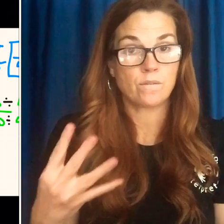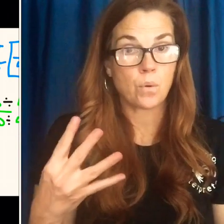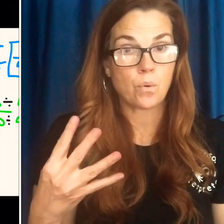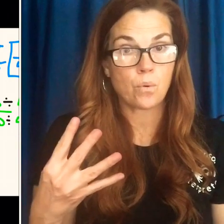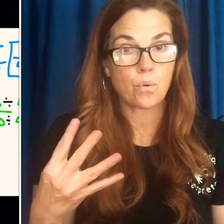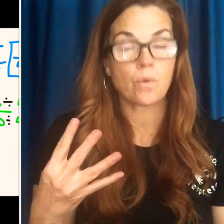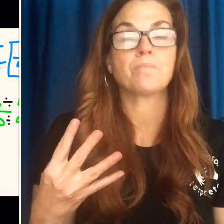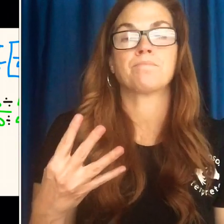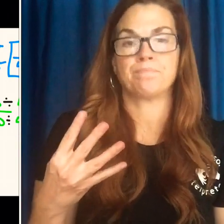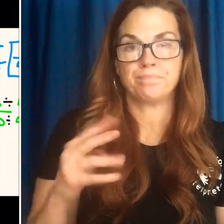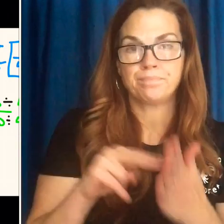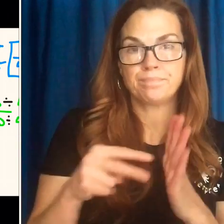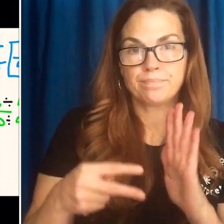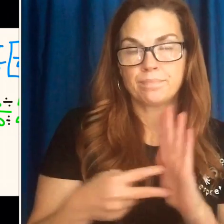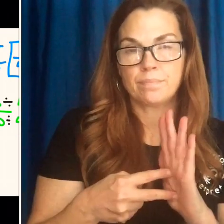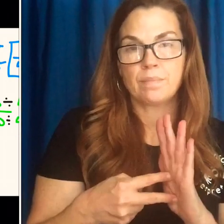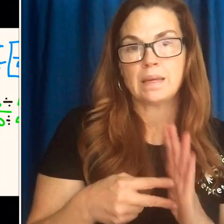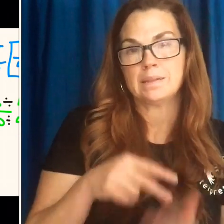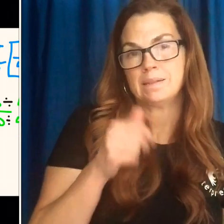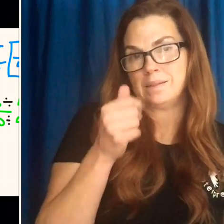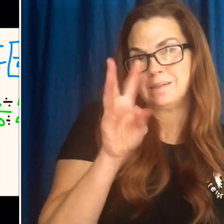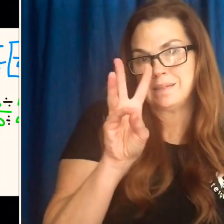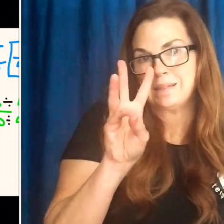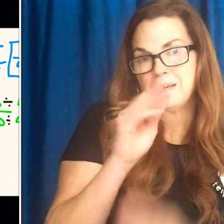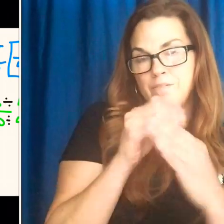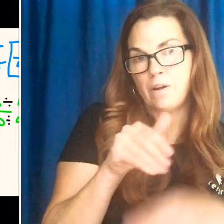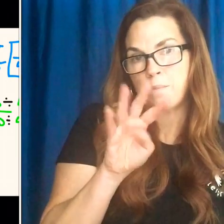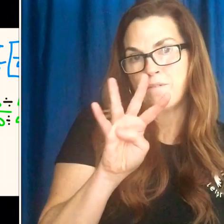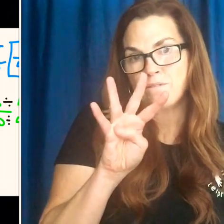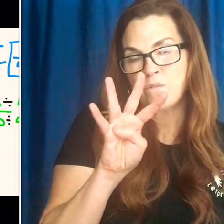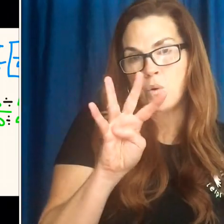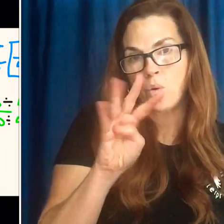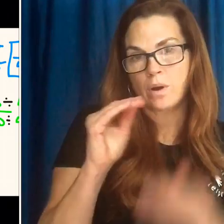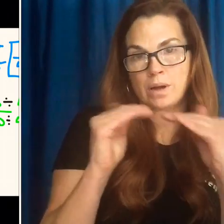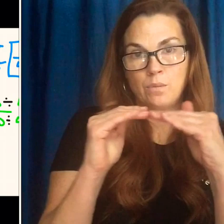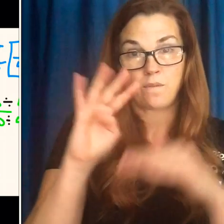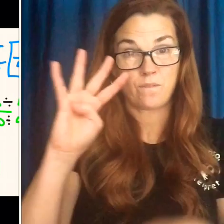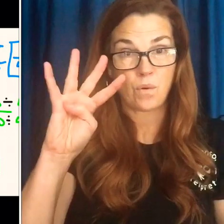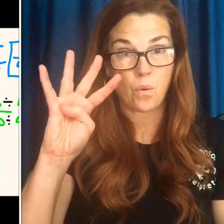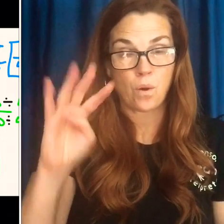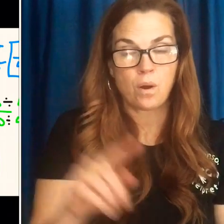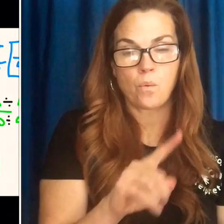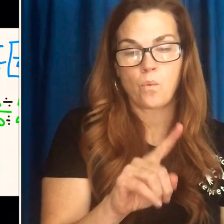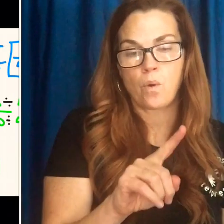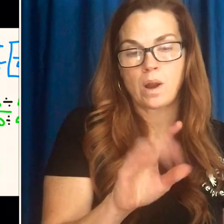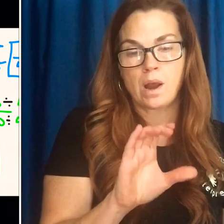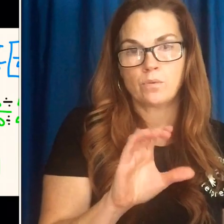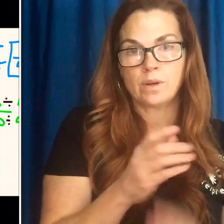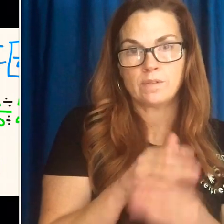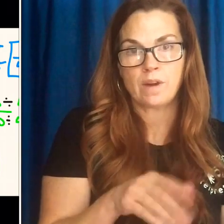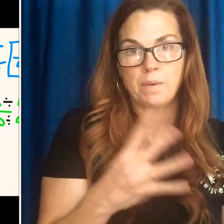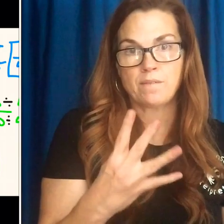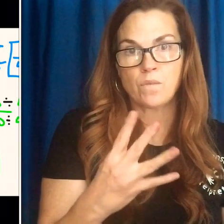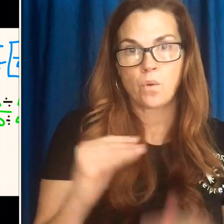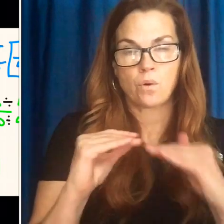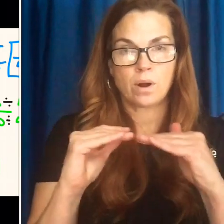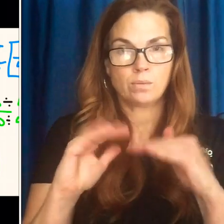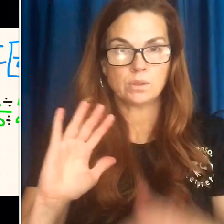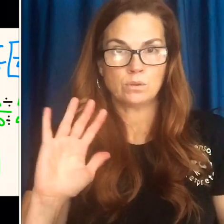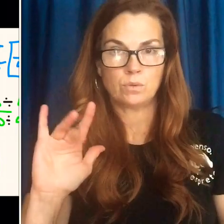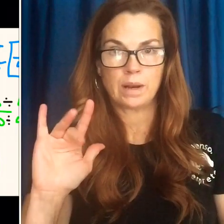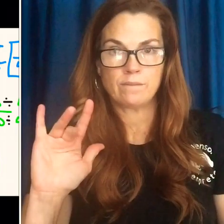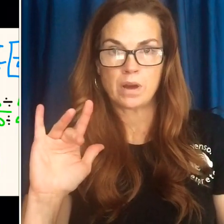get 4, and 100 divided by 4 is 25. You arrive at the same simplified